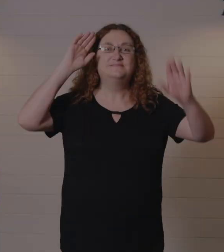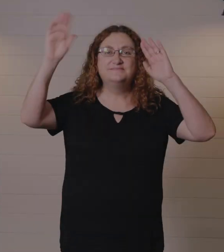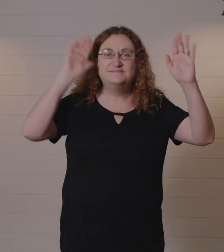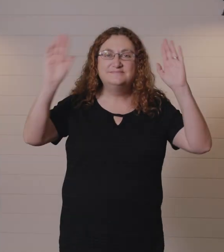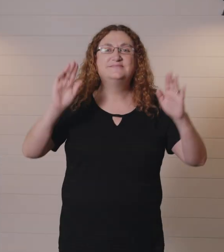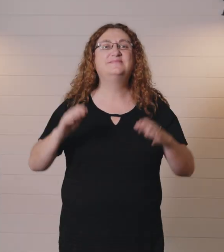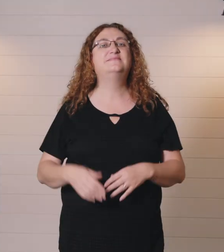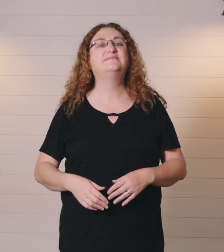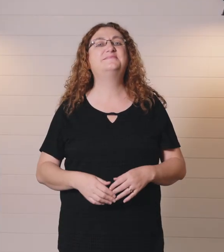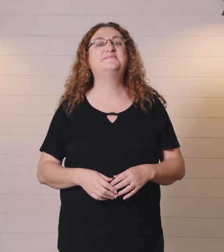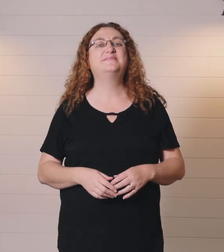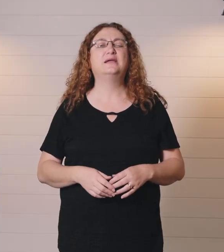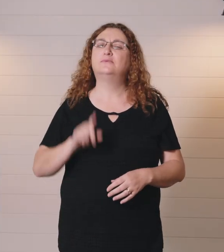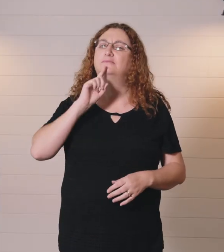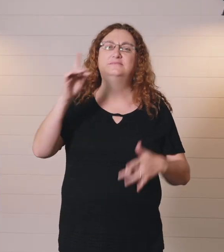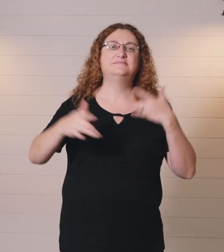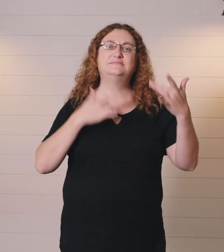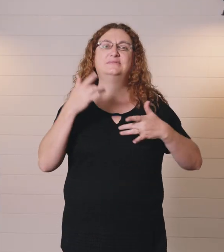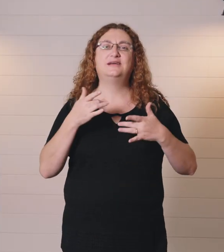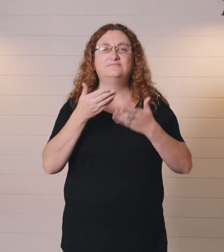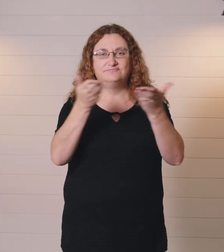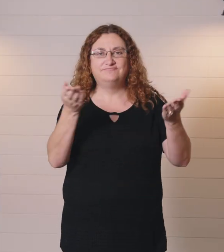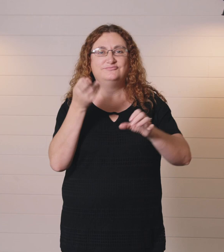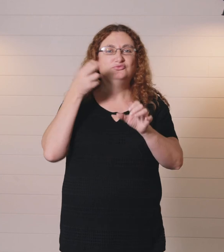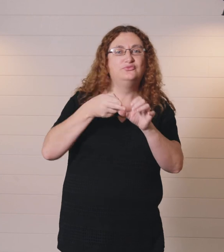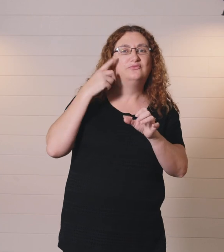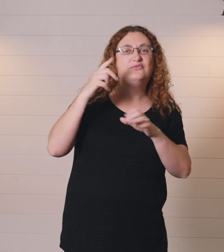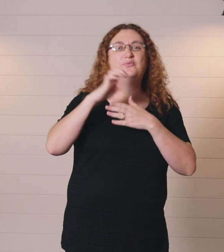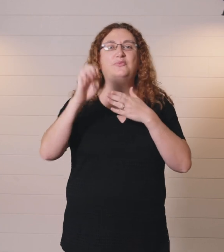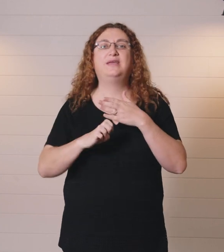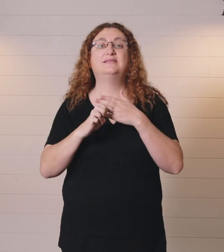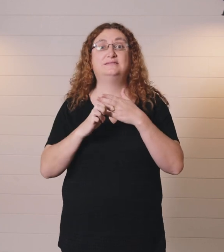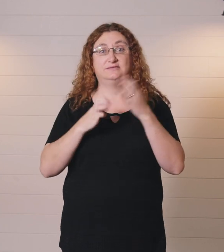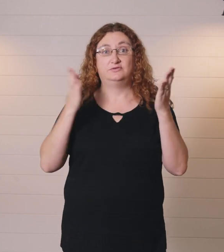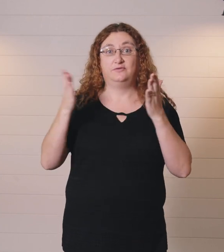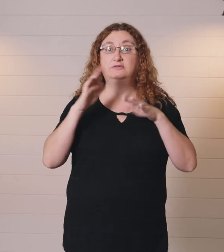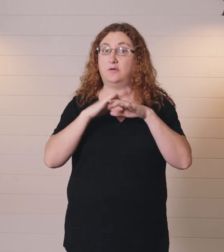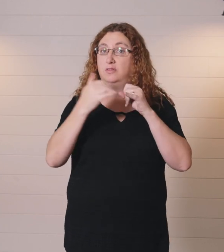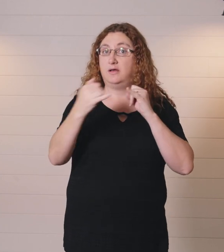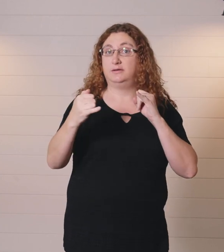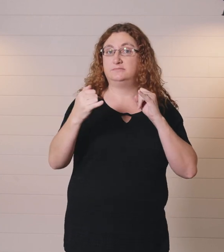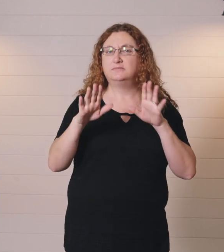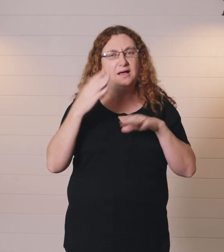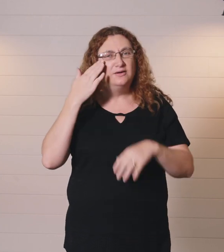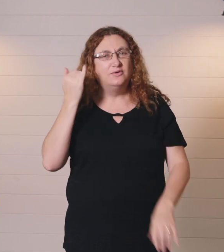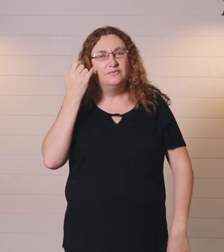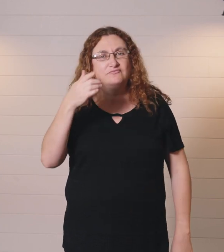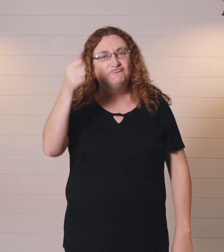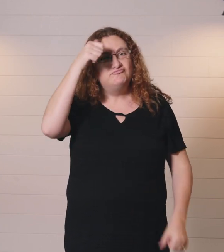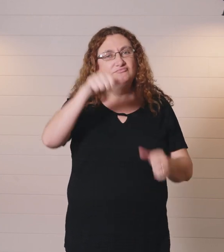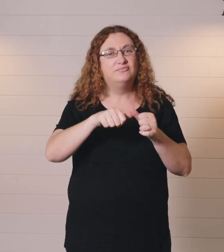Welcome everyone to Northview. We're so excited to have you join us for our weekend services online. I don't know if you remember,